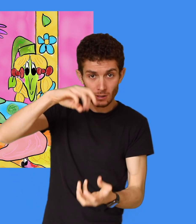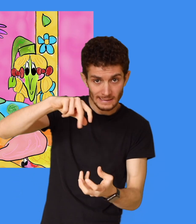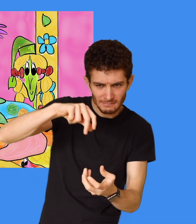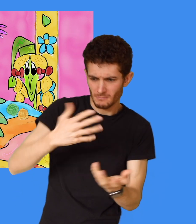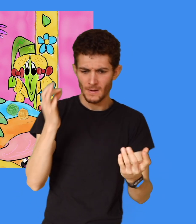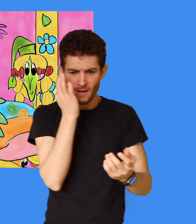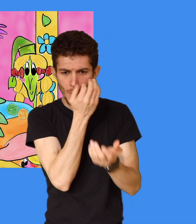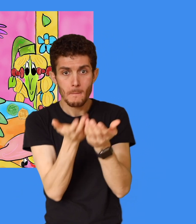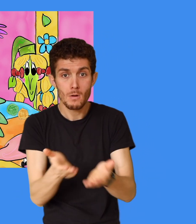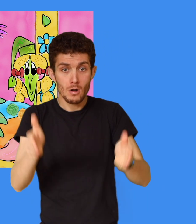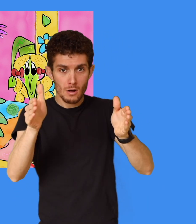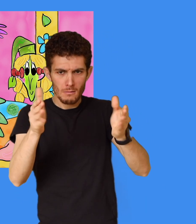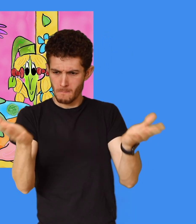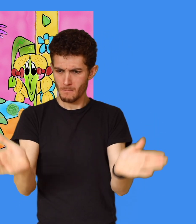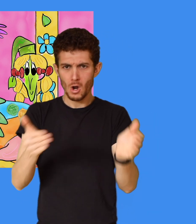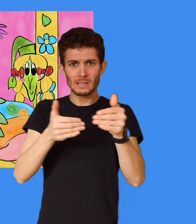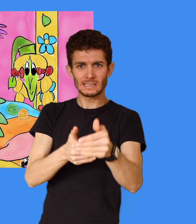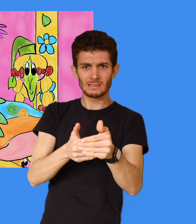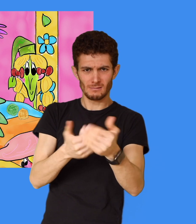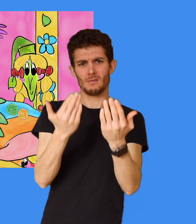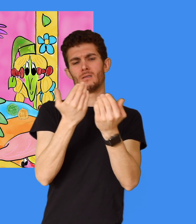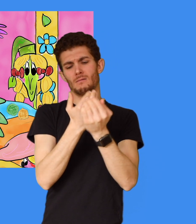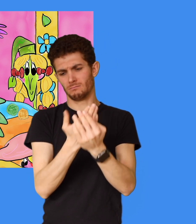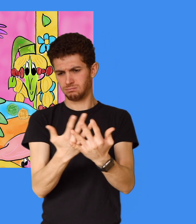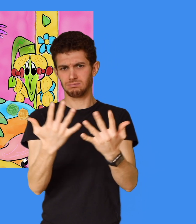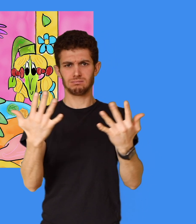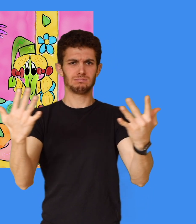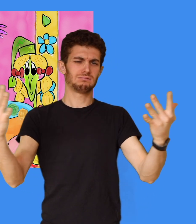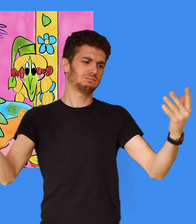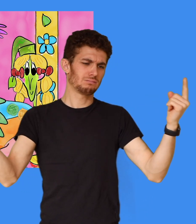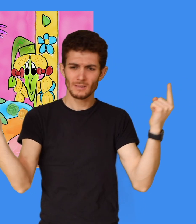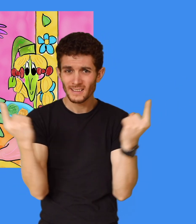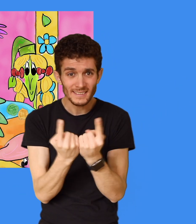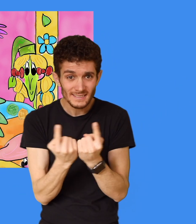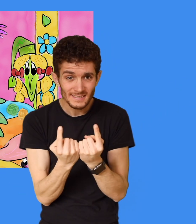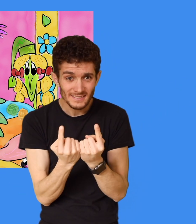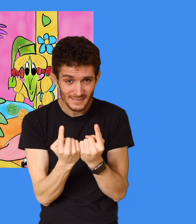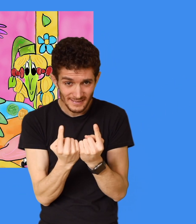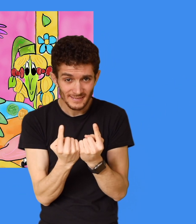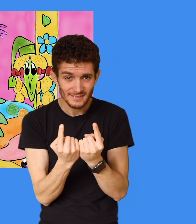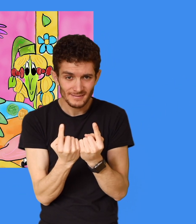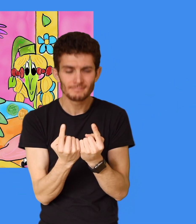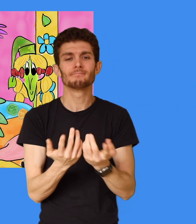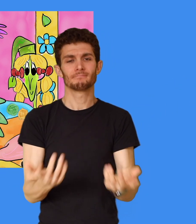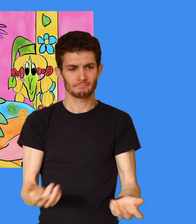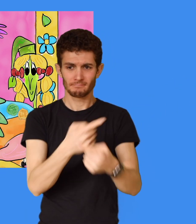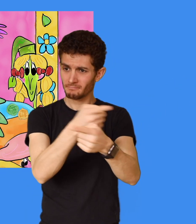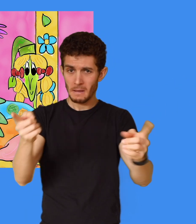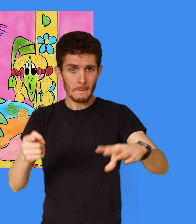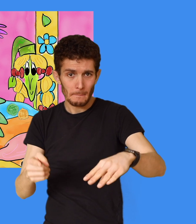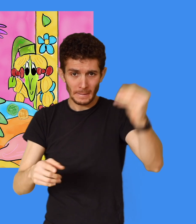fabric, plastic bottles, old flower pots, cardboard boxes, and lots of